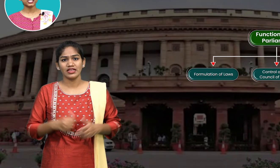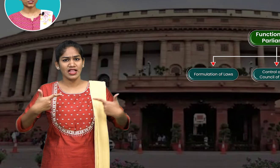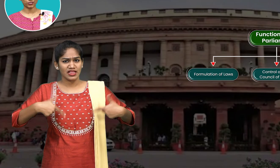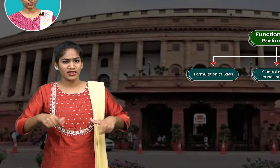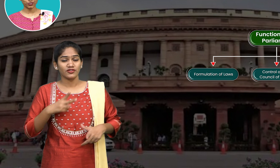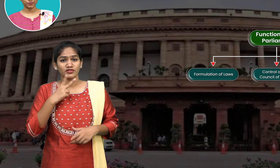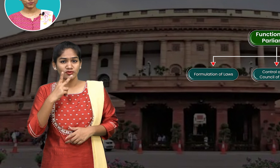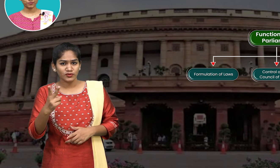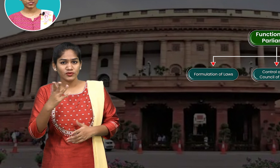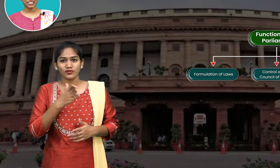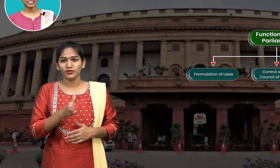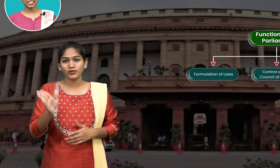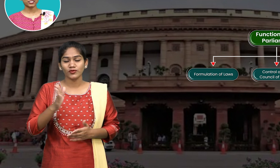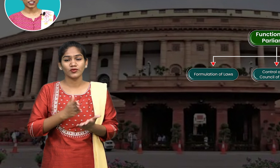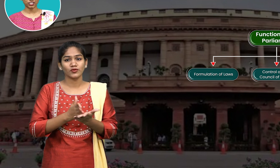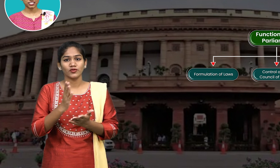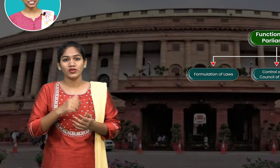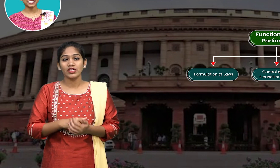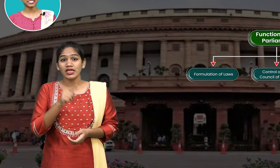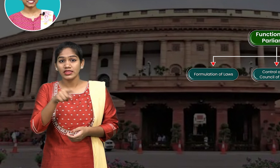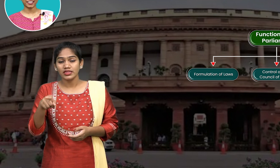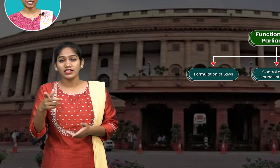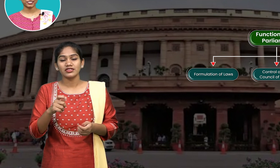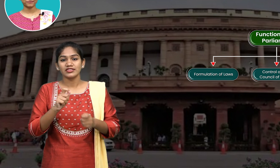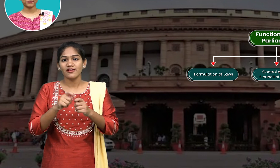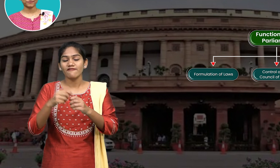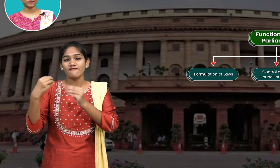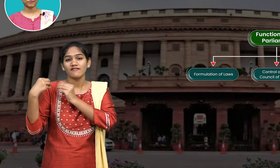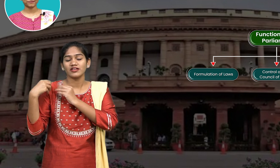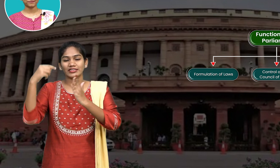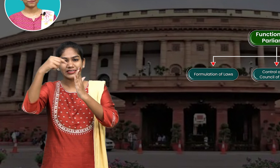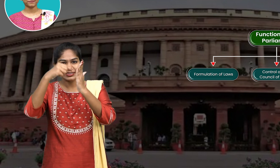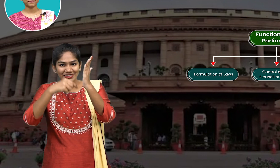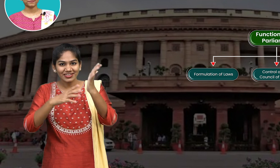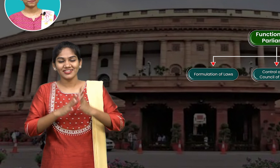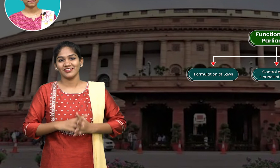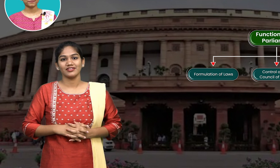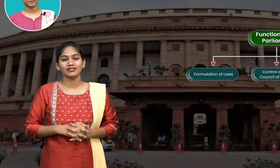Let us go through these functions in detail.